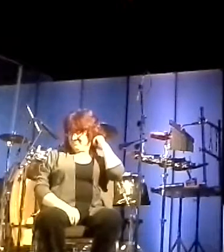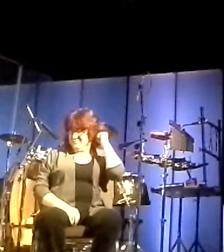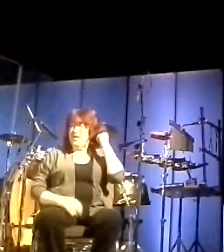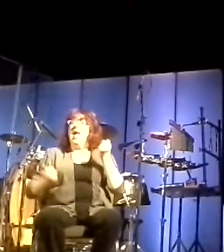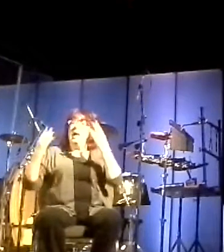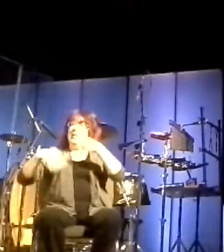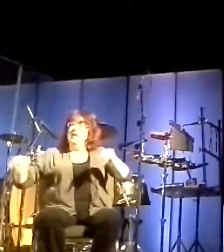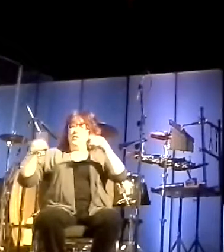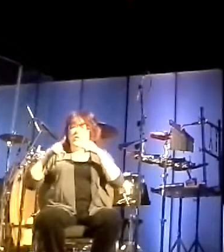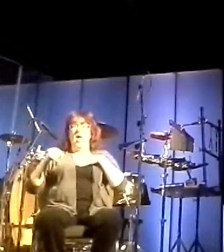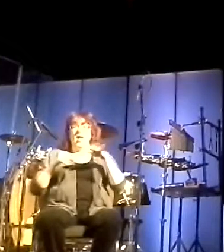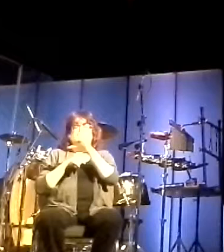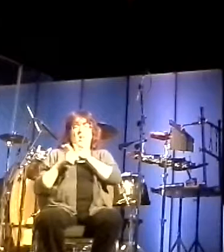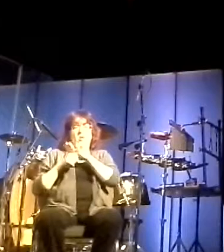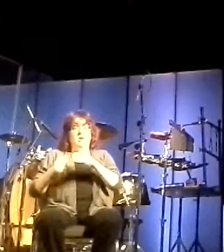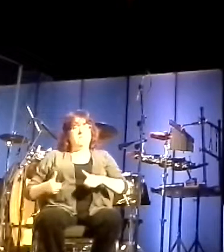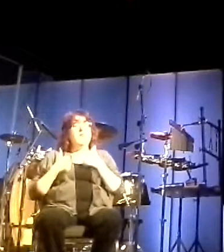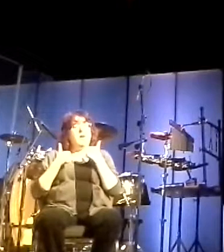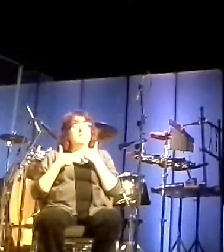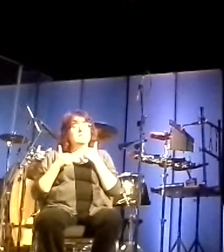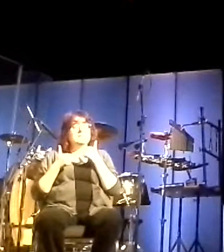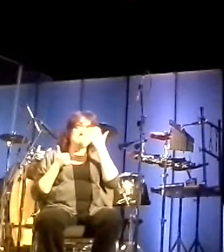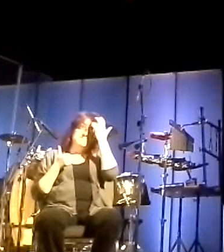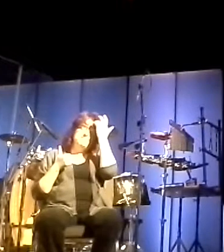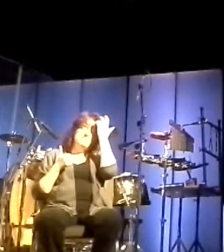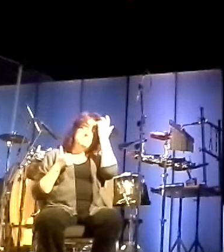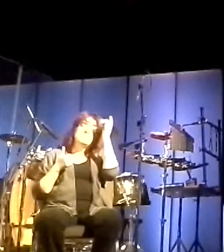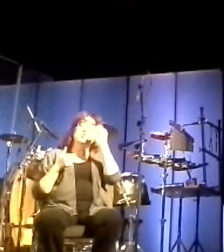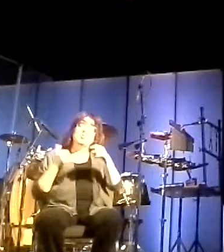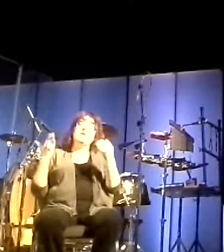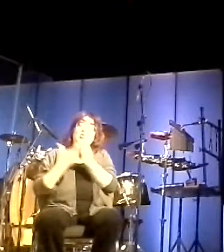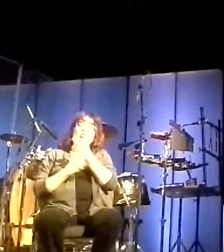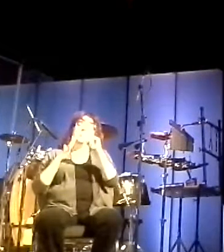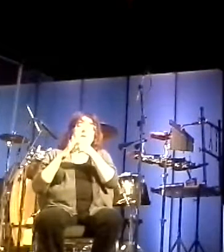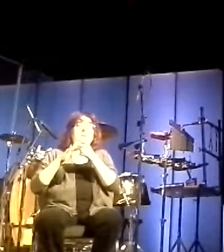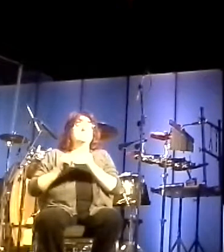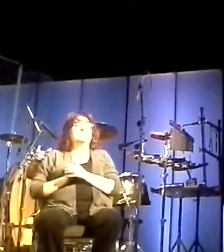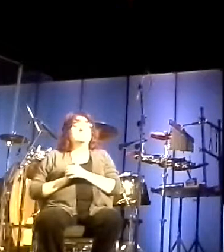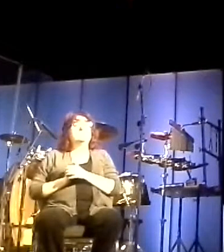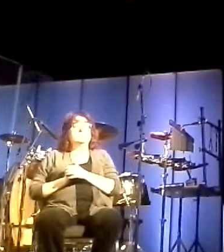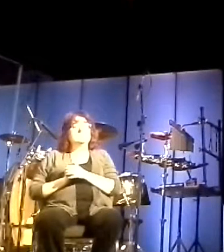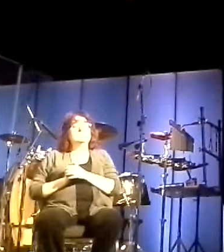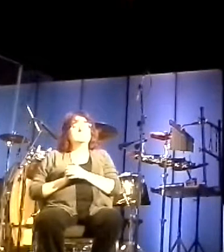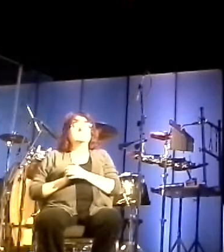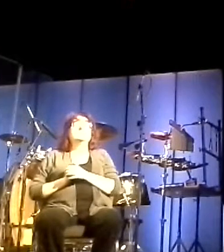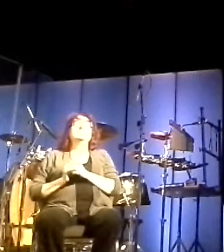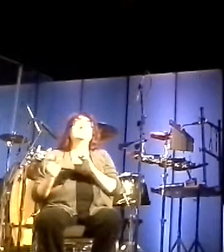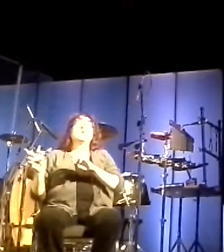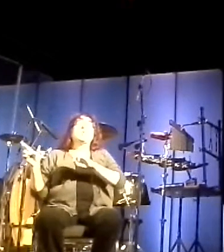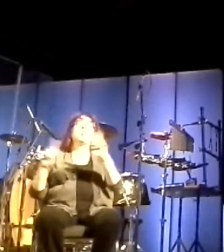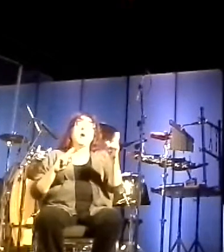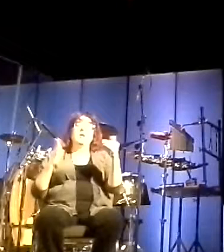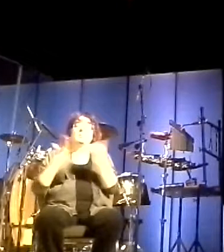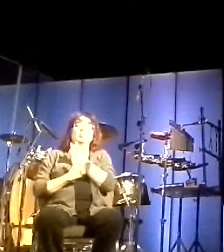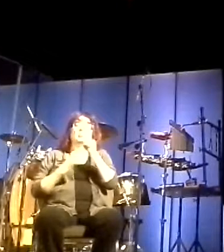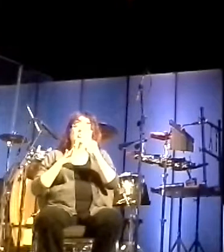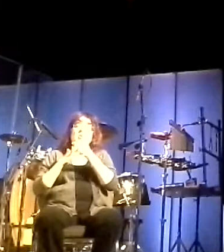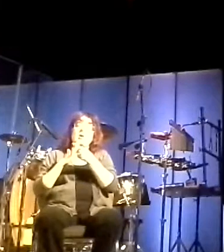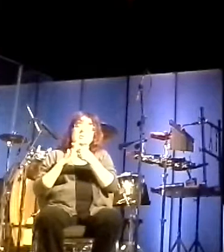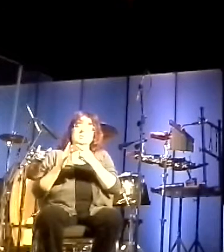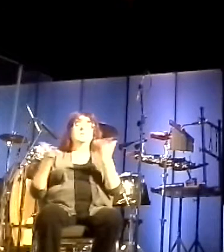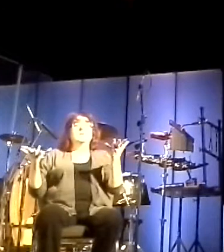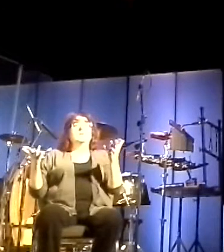How many of you have an area of your life in which you need a new beginning? You're just ready for a fresh